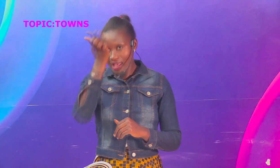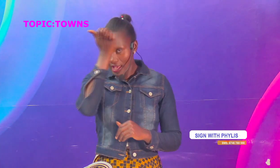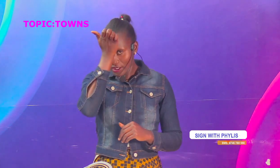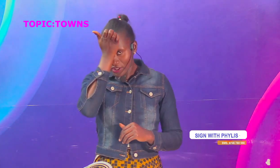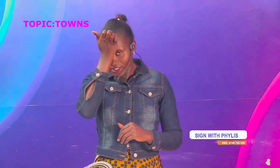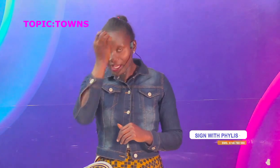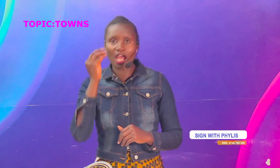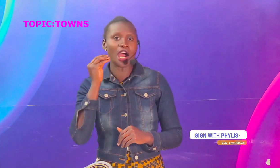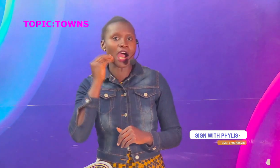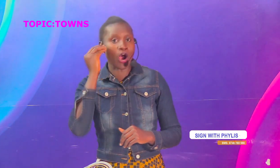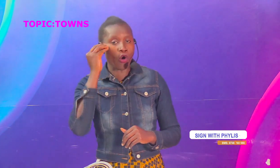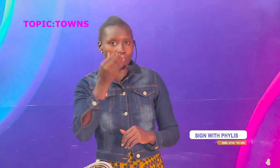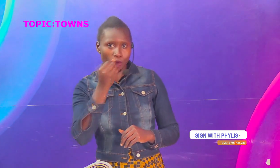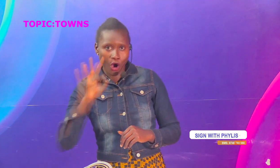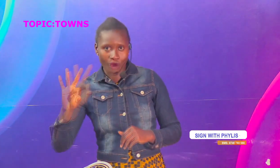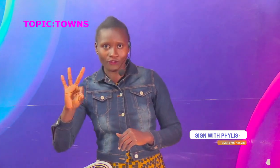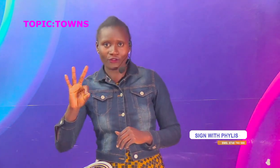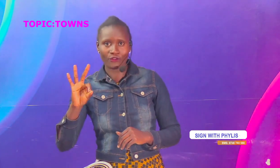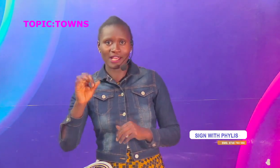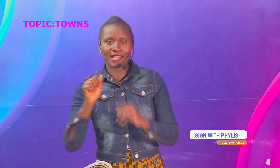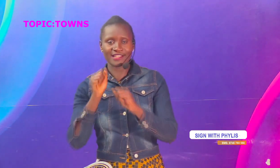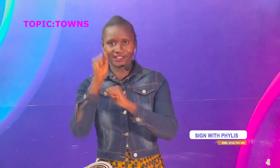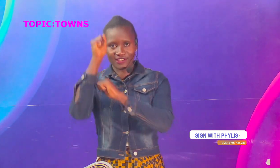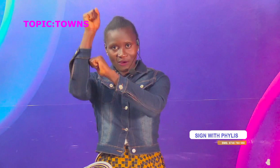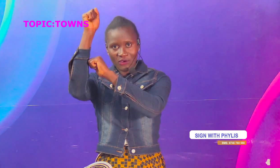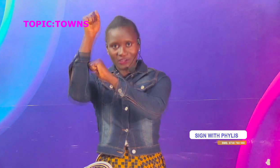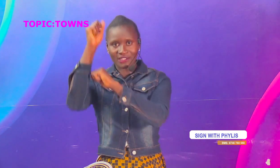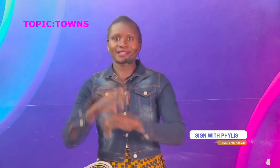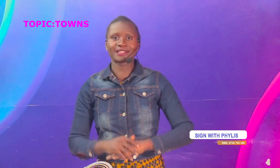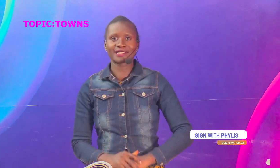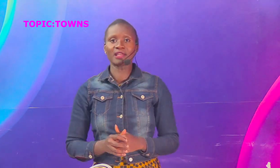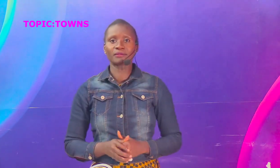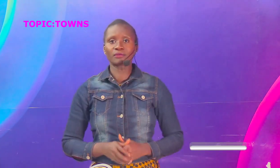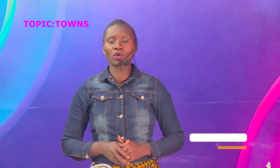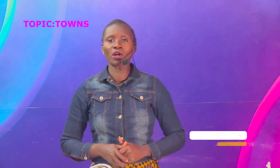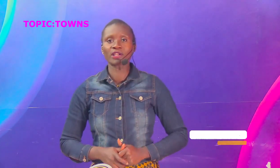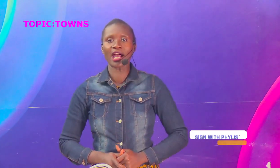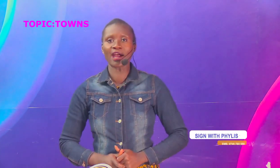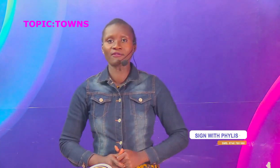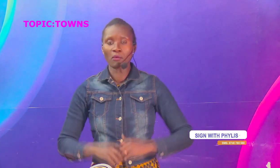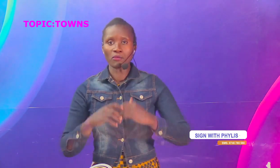Eldoret, a home of champion. We also have